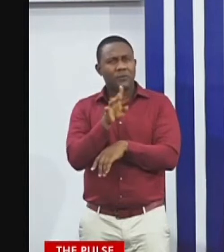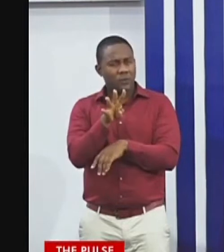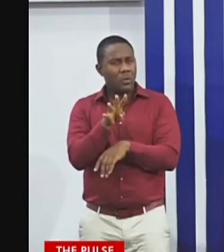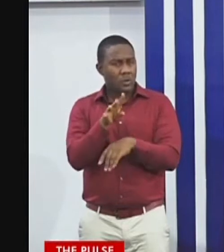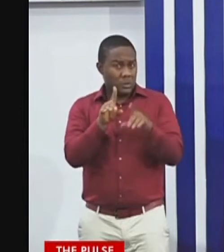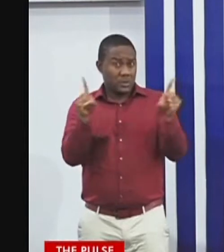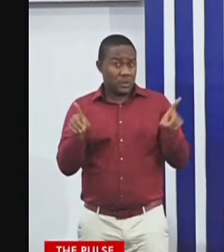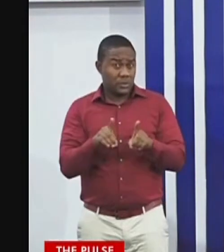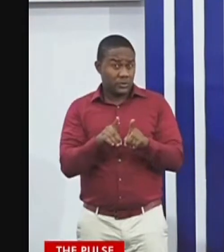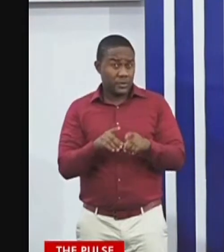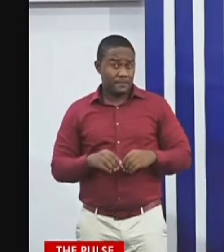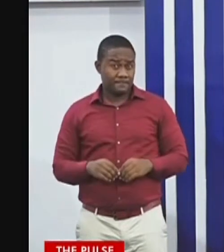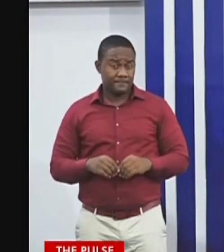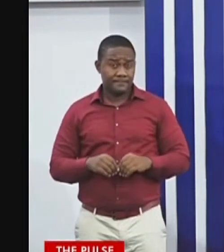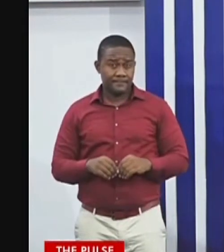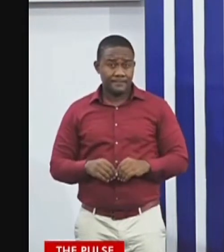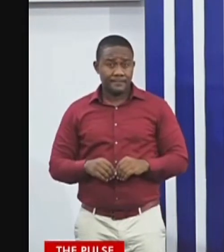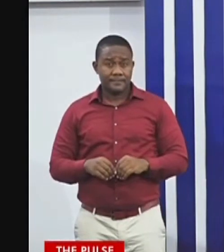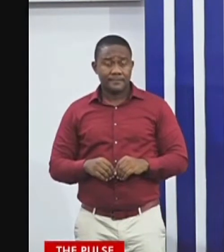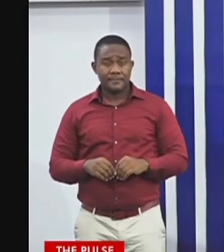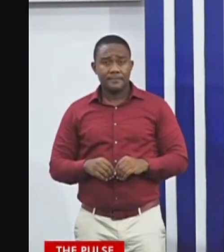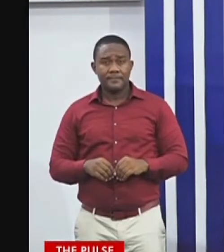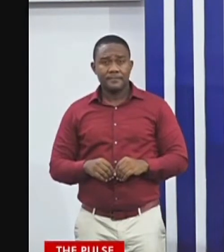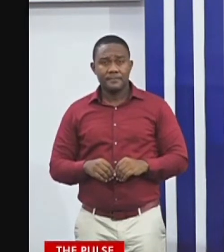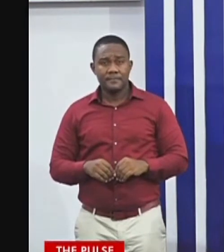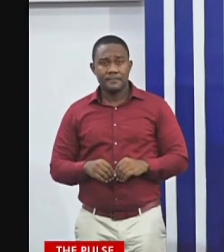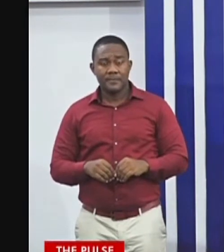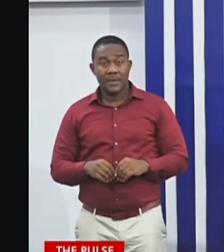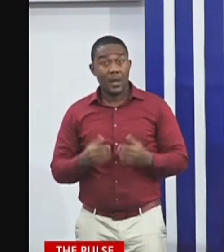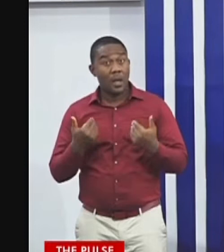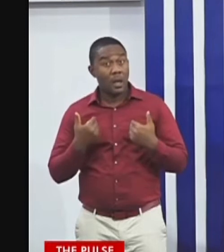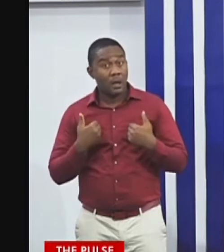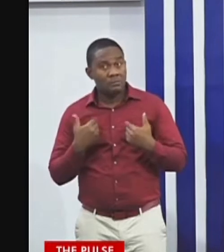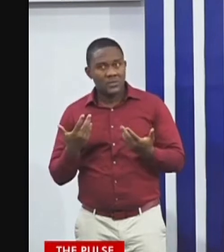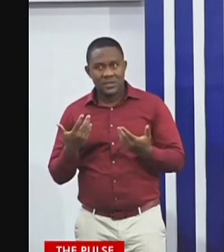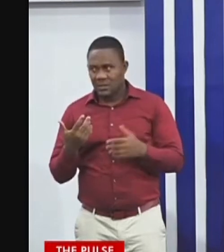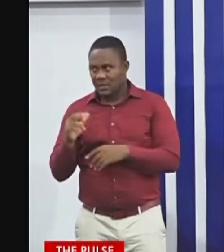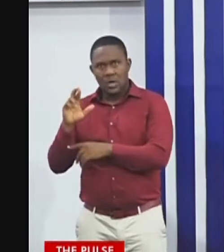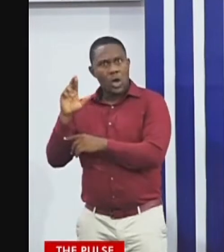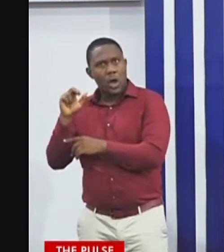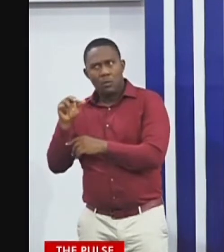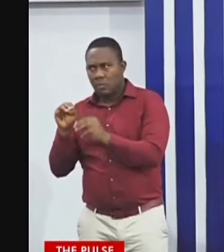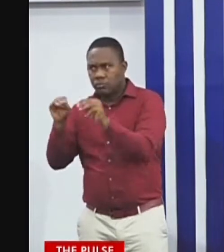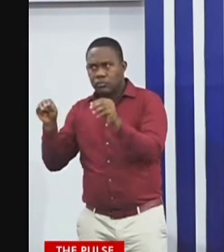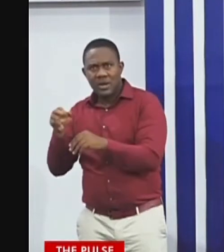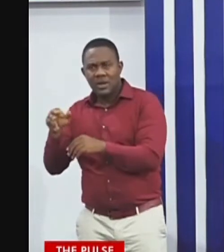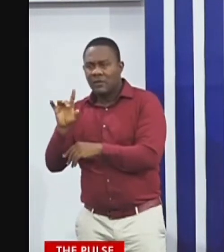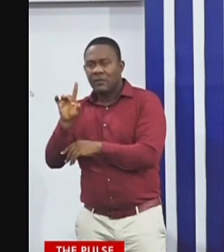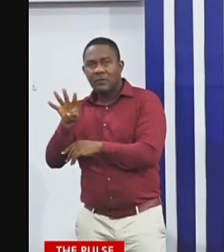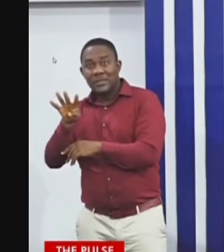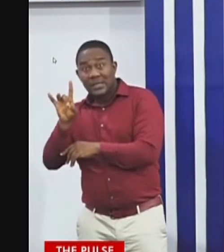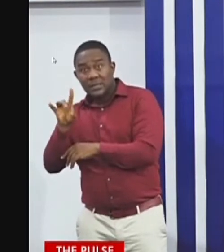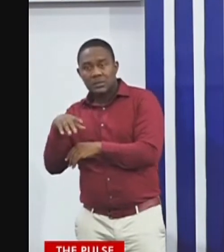the last update. We have mainly from Accra Metro, 48, Korle